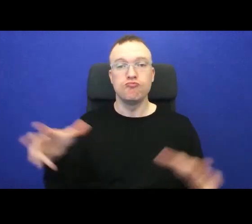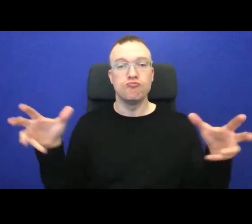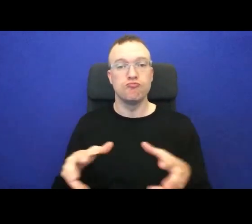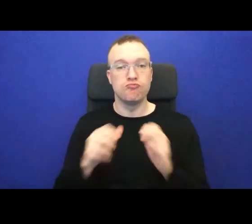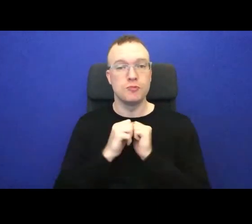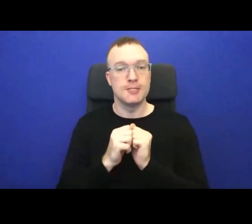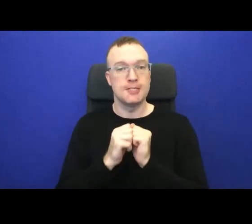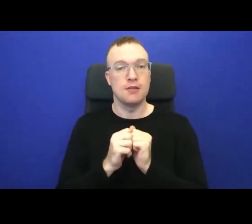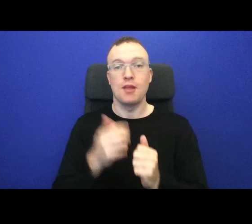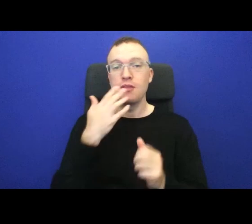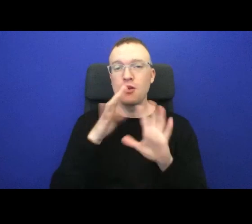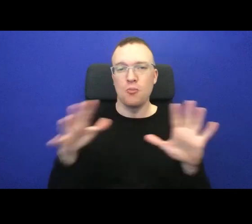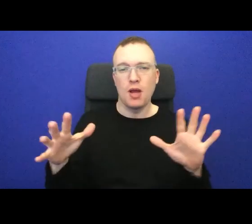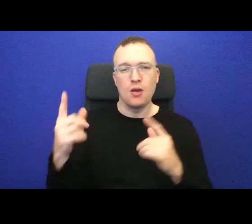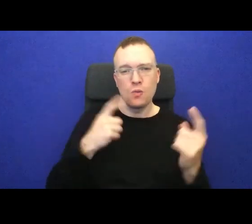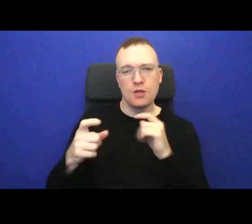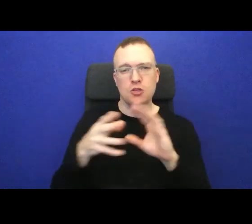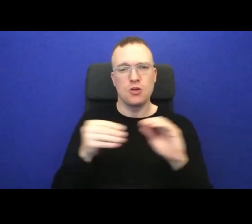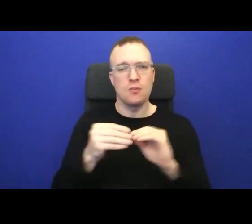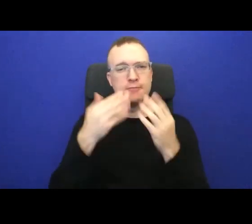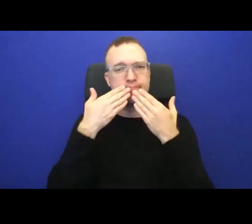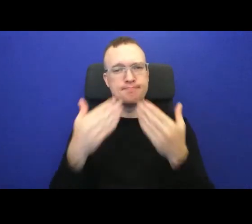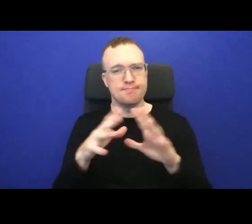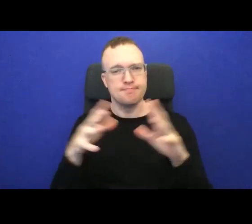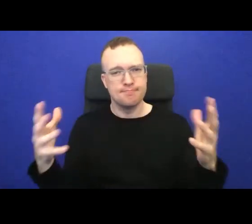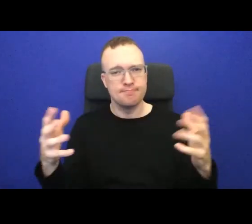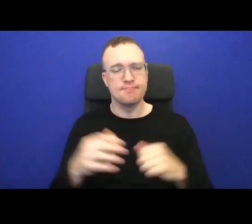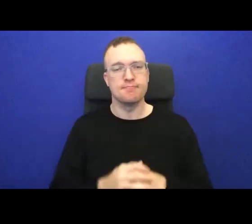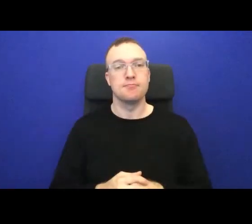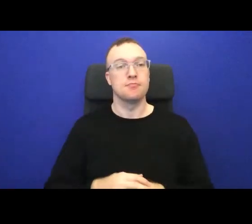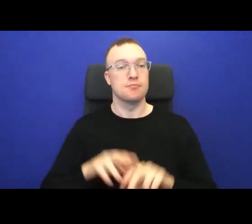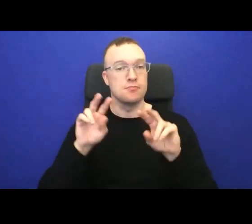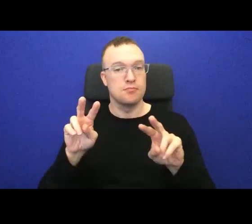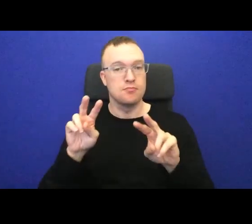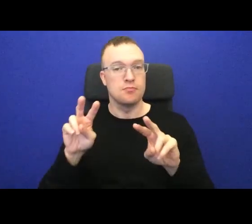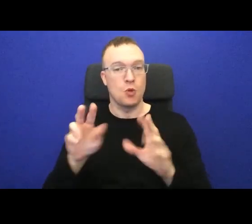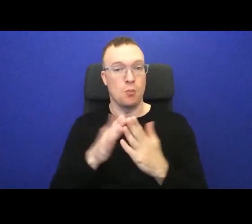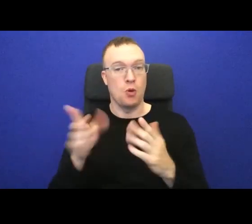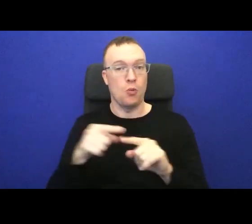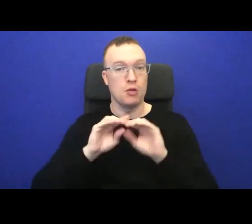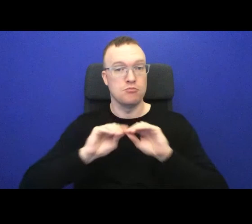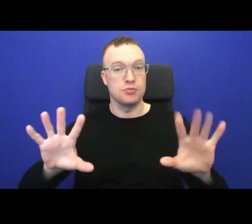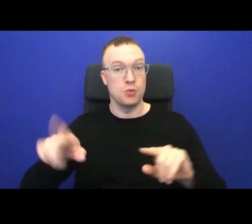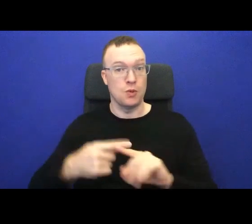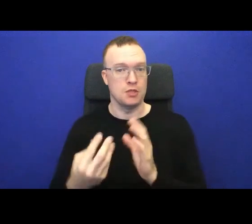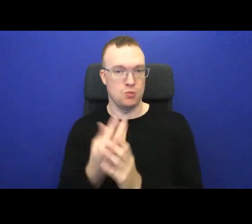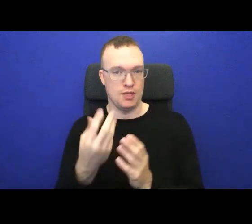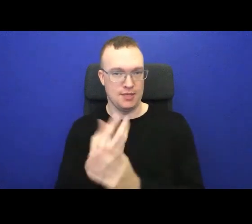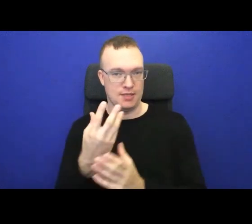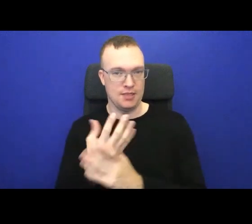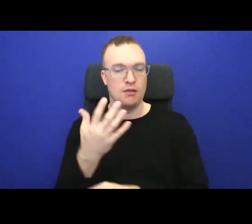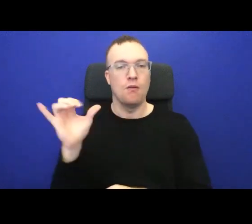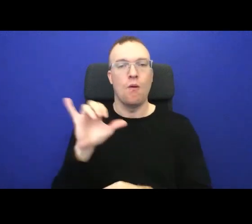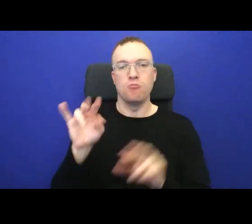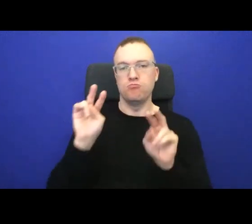be thanks for the questions and comments. I really appreciate that. Do look out for the book when it comes out in spring, and look out for the